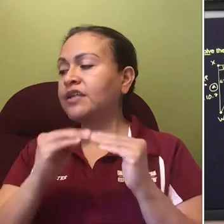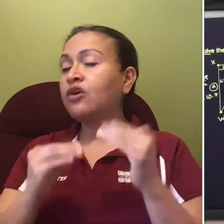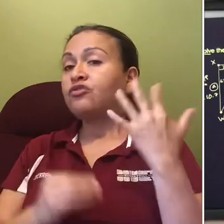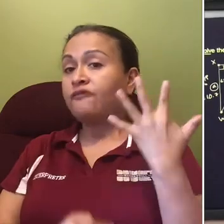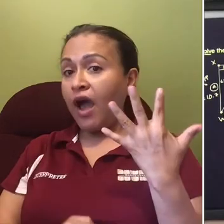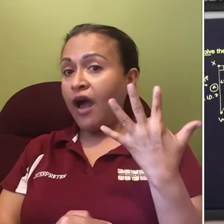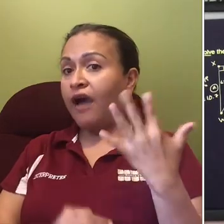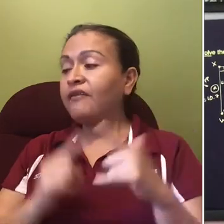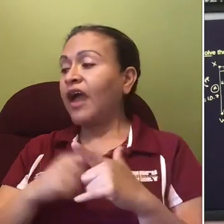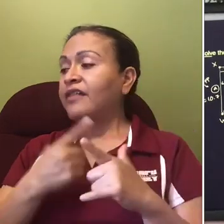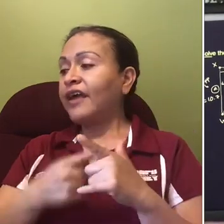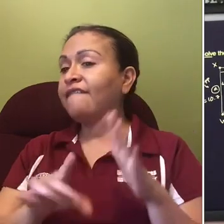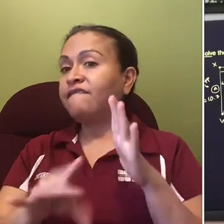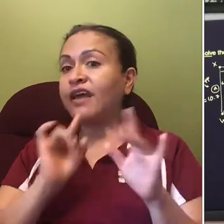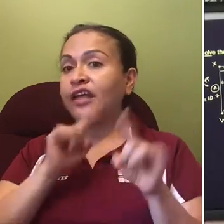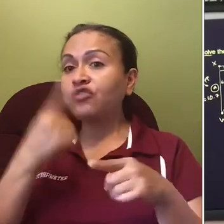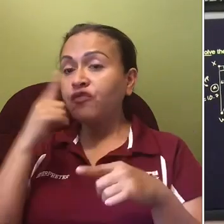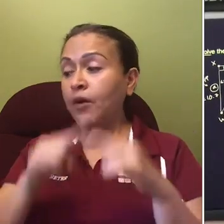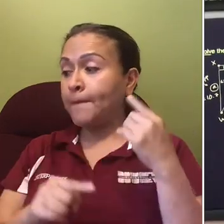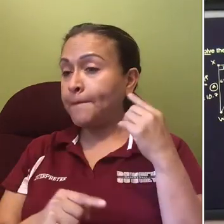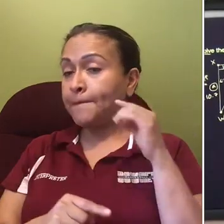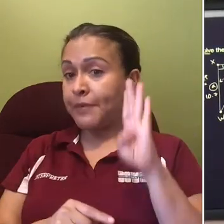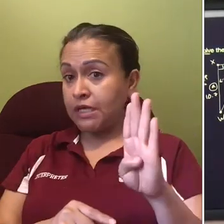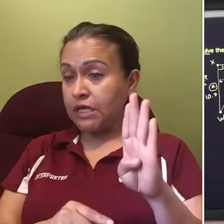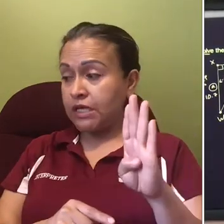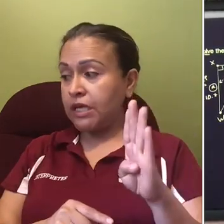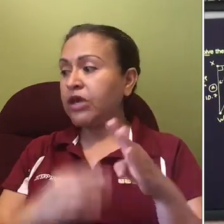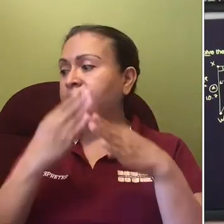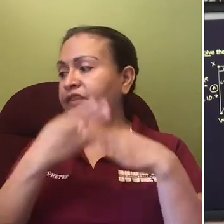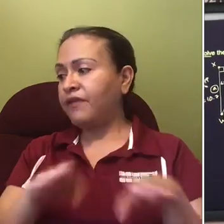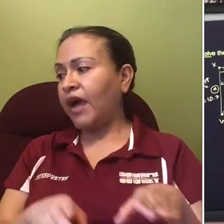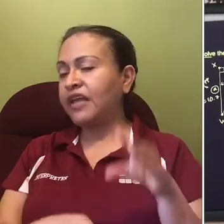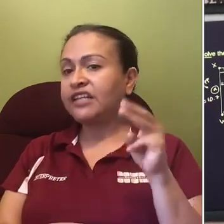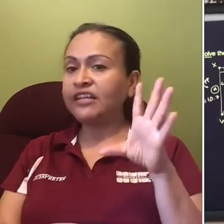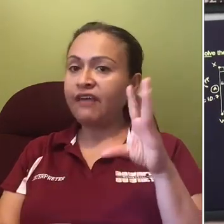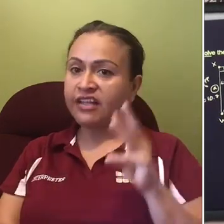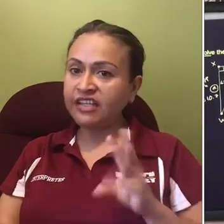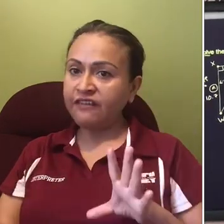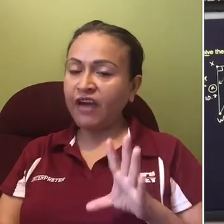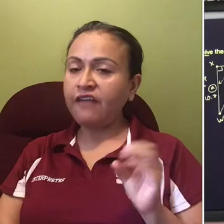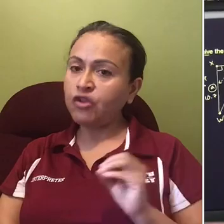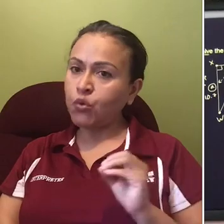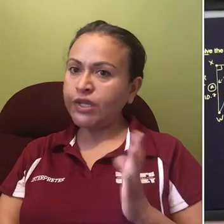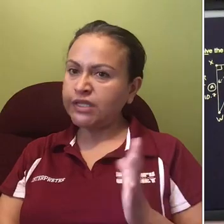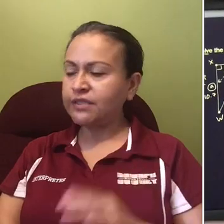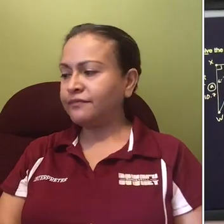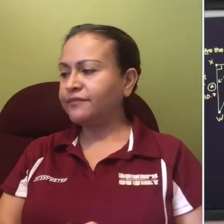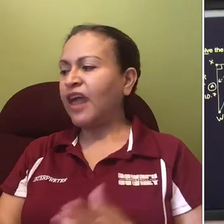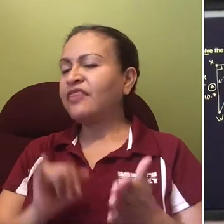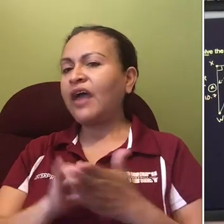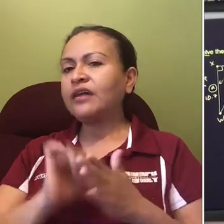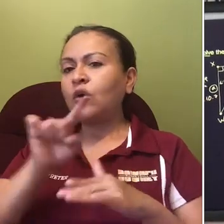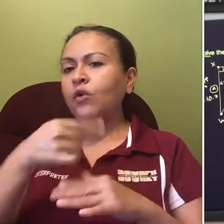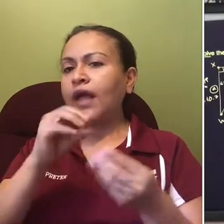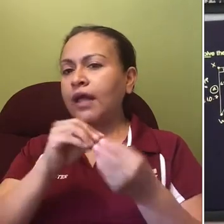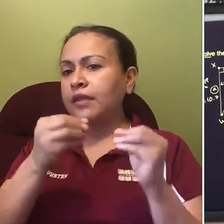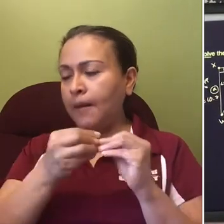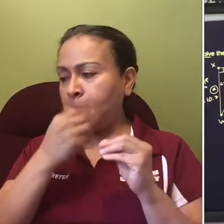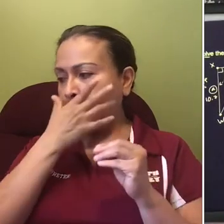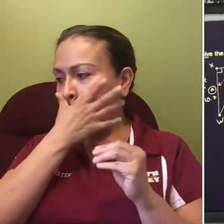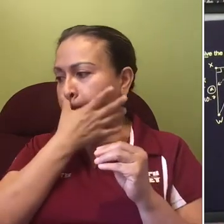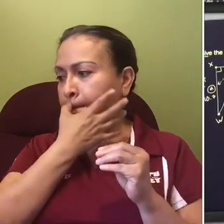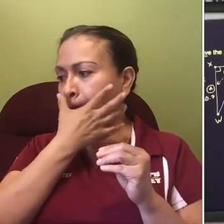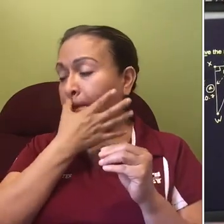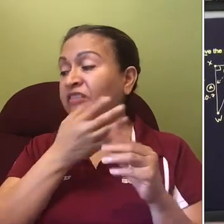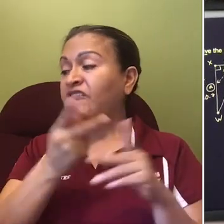And then to solve for B, you can divide both sides by cosine of 65 degrees. this is just a number here, so we're just dividing. We have to